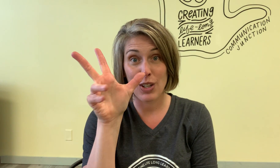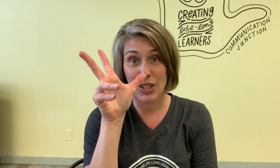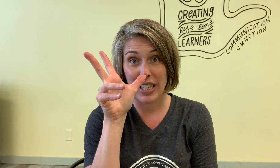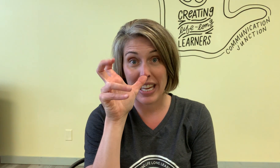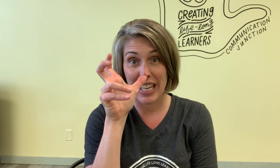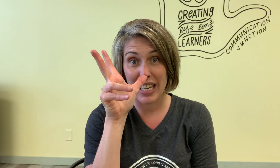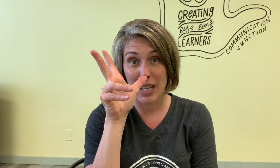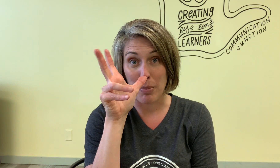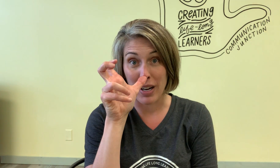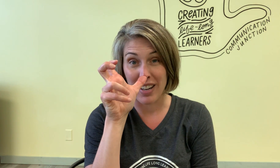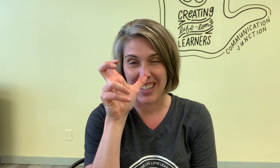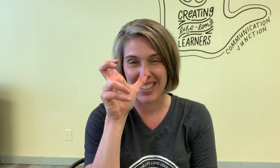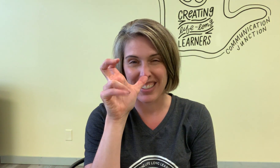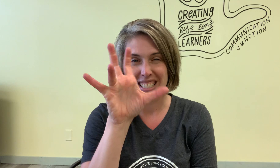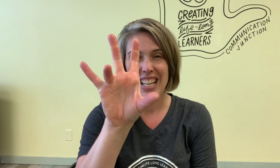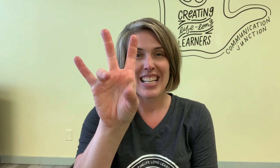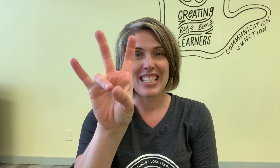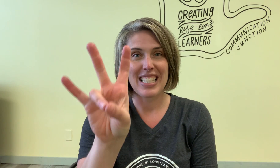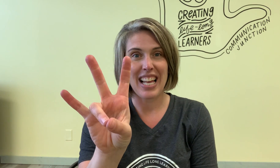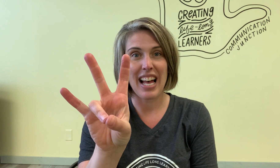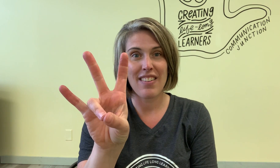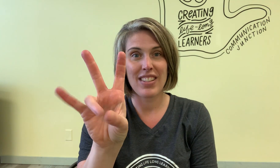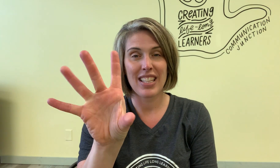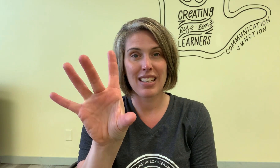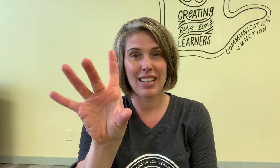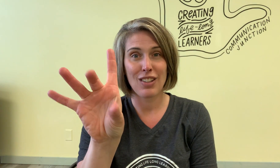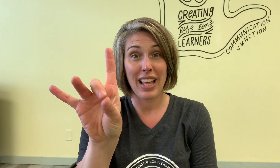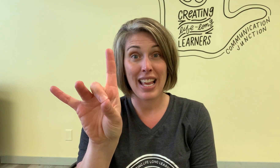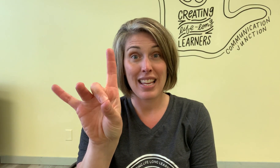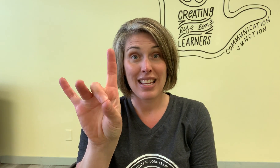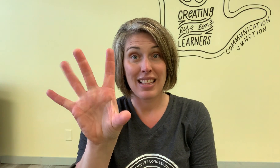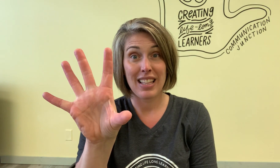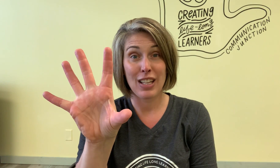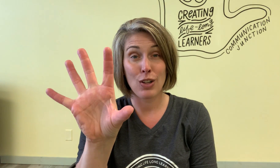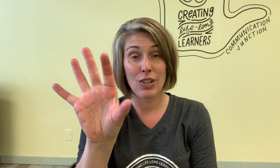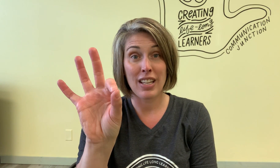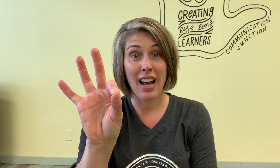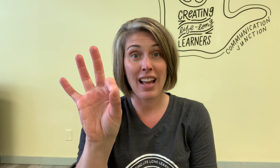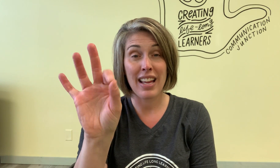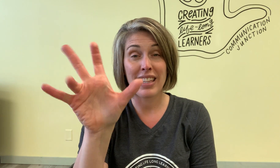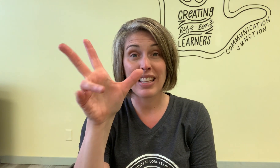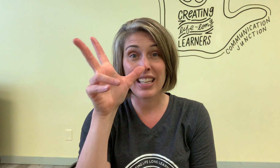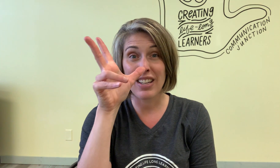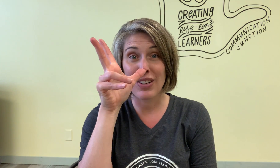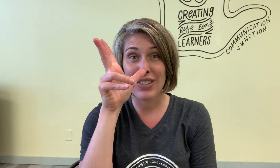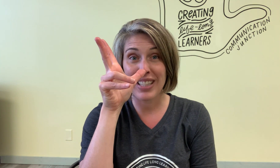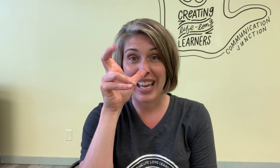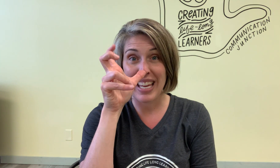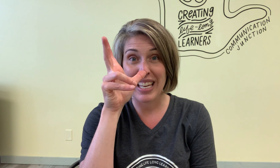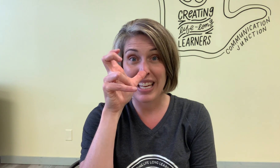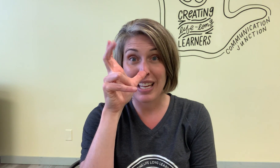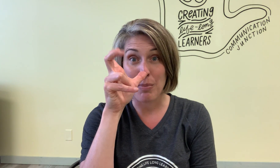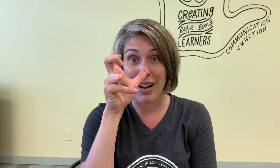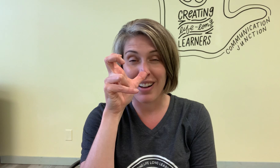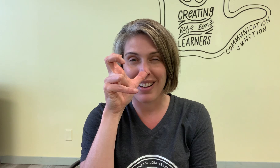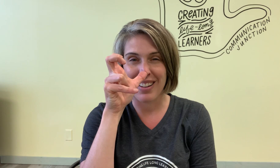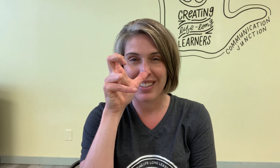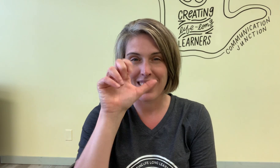little ladybugs. 7 little, 8 little, 9 little